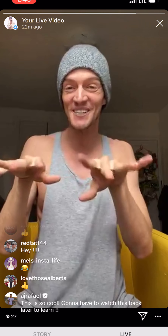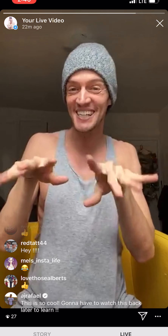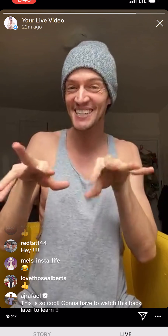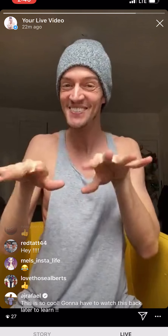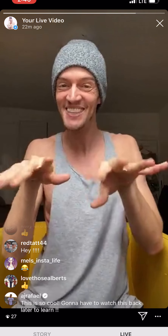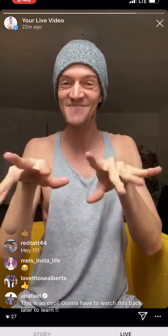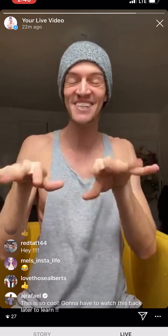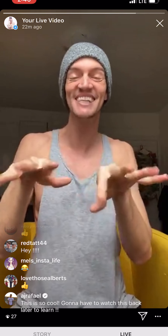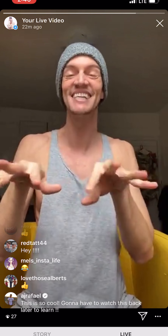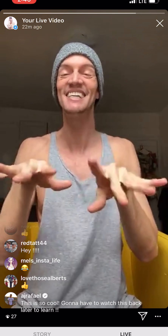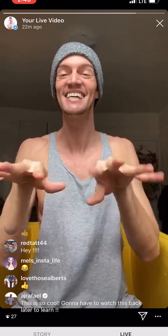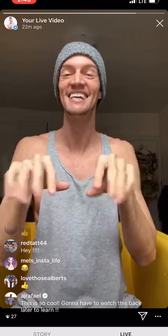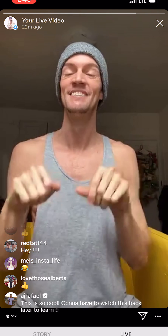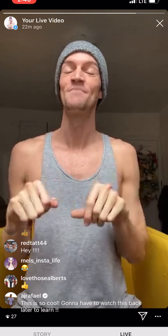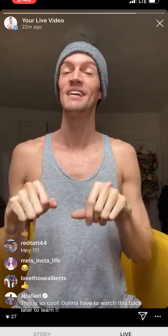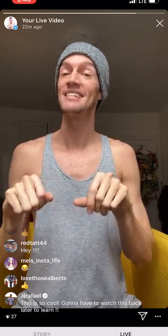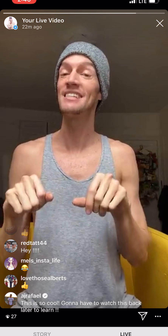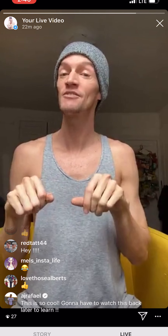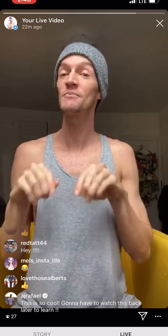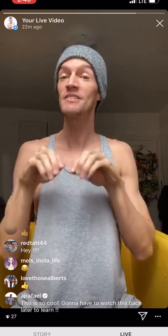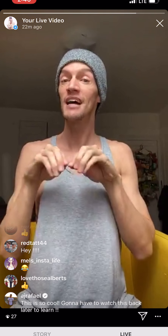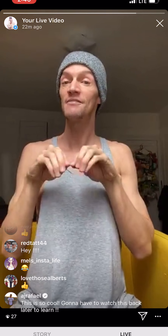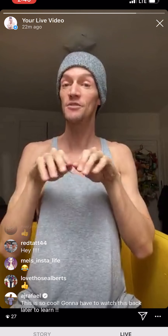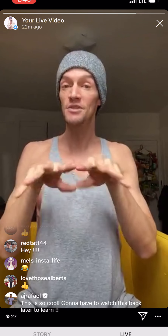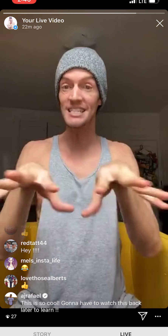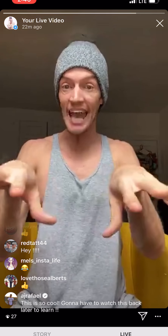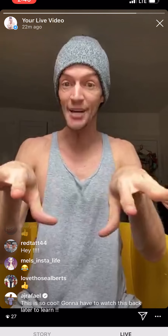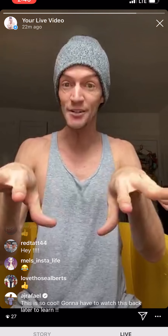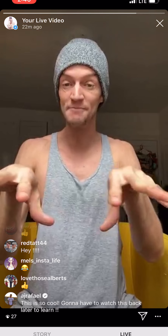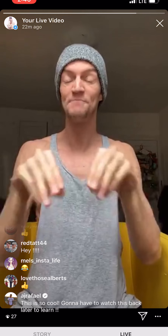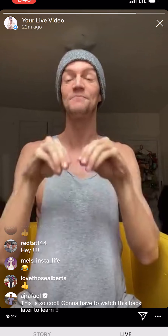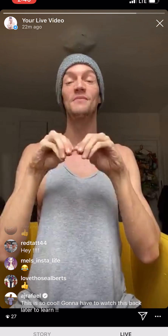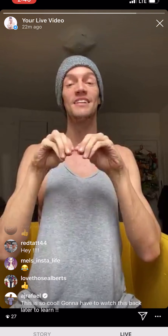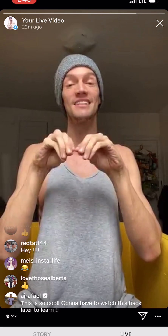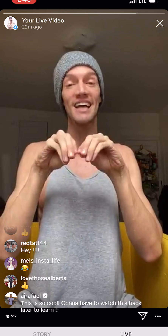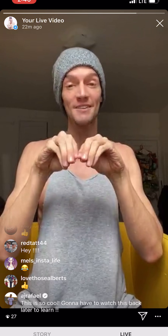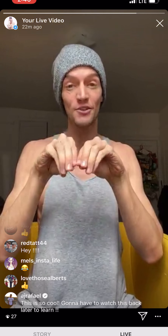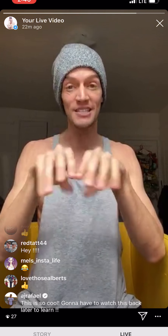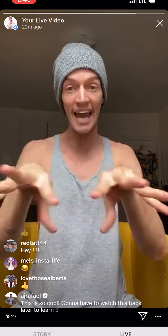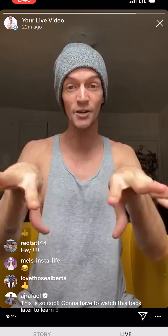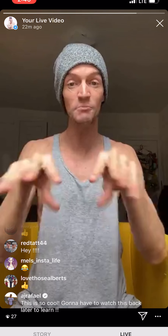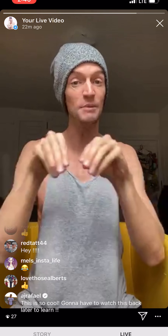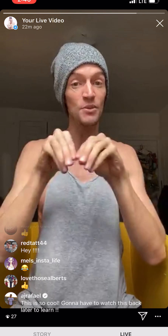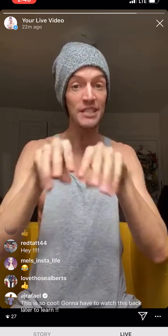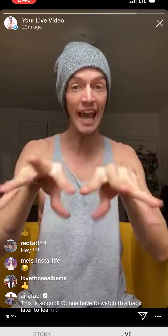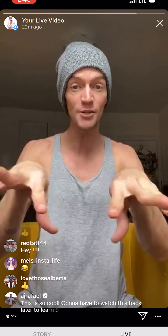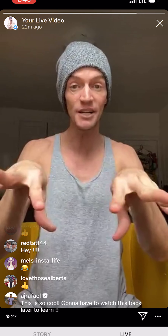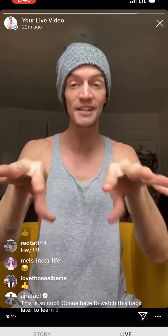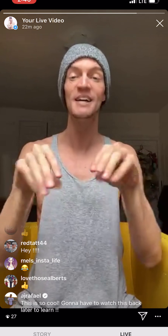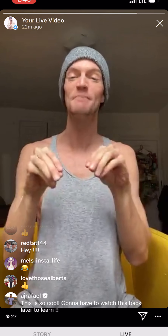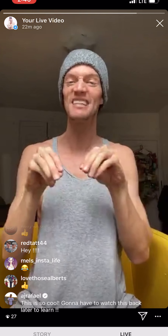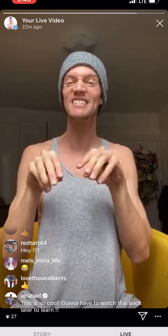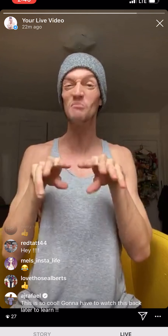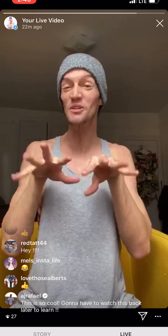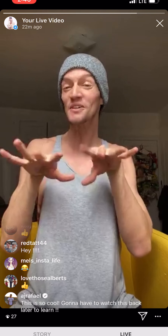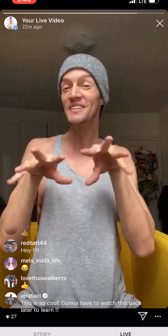with me. That's different from the sign for scatter. Sign for scatter. People scattering. But it's similar. Like,